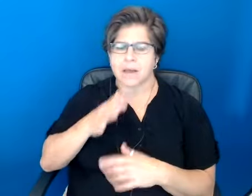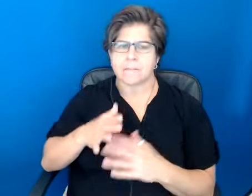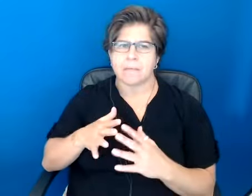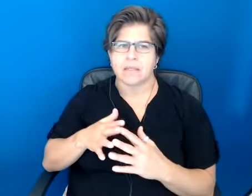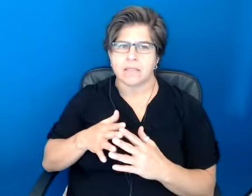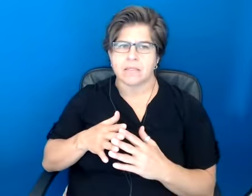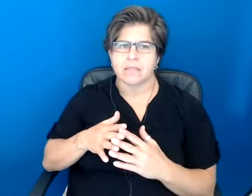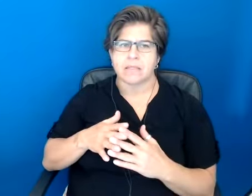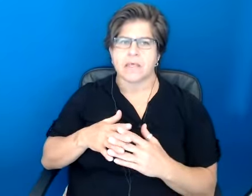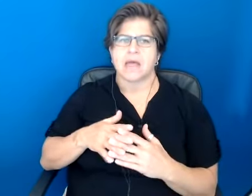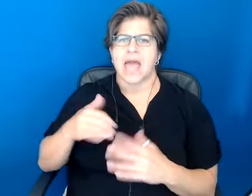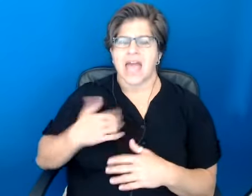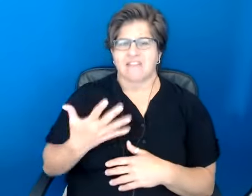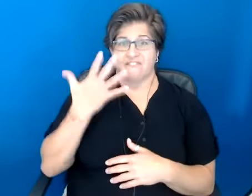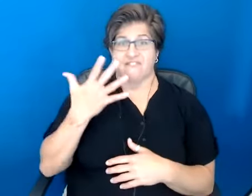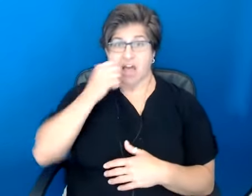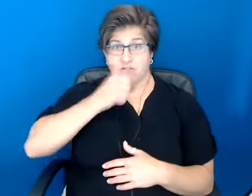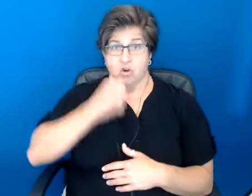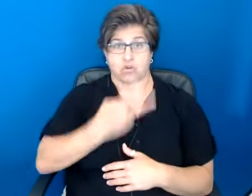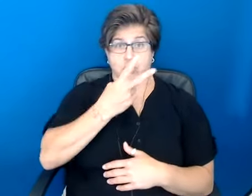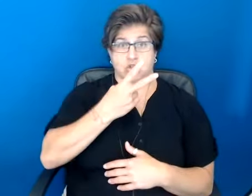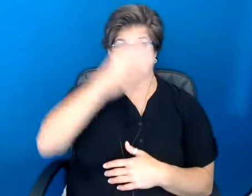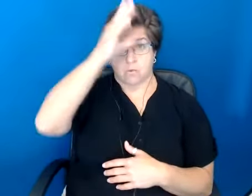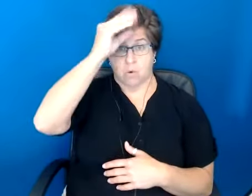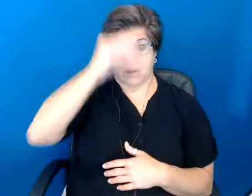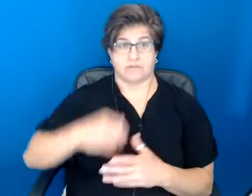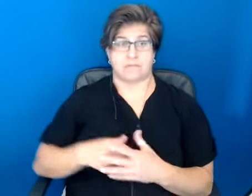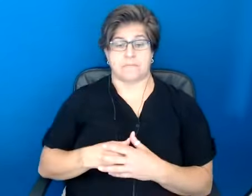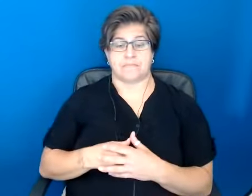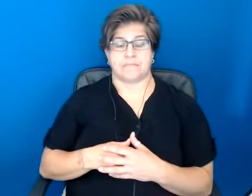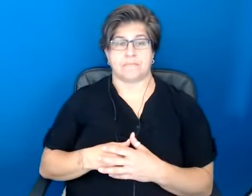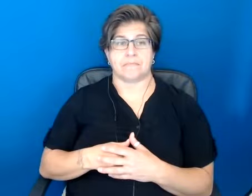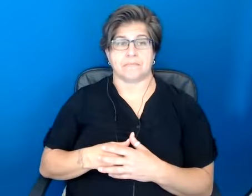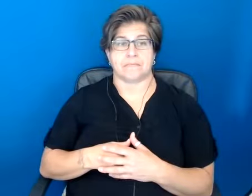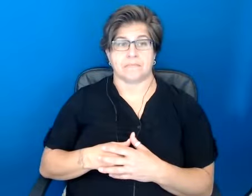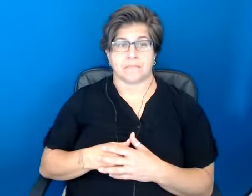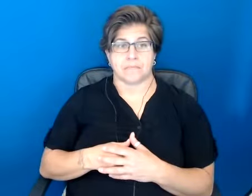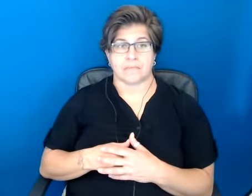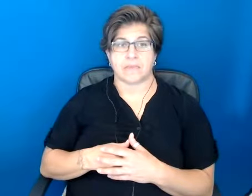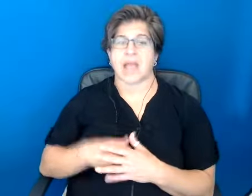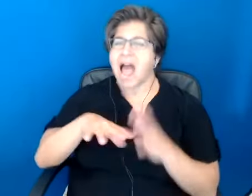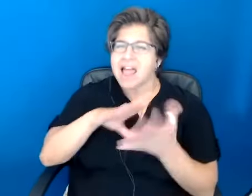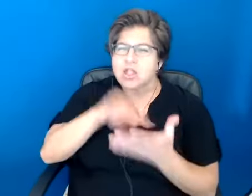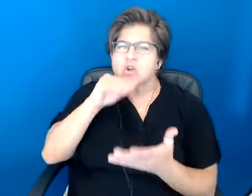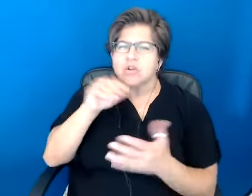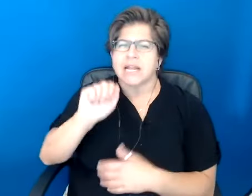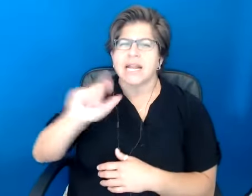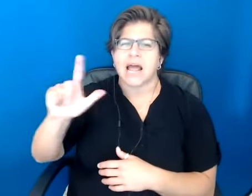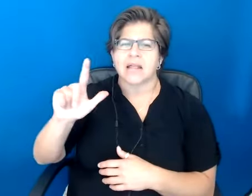mother hated drink, absolutely hated drink. So my mother brought us up, us girls, 5 girls and 2